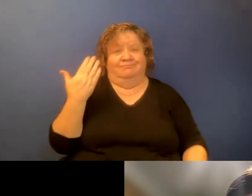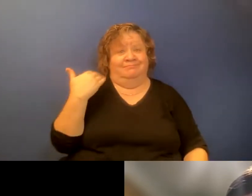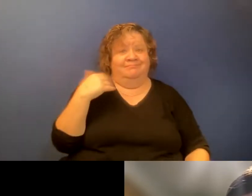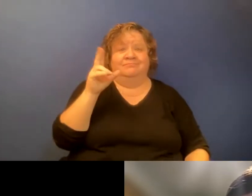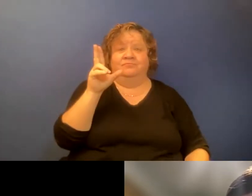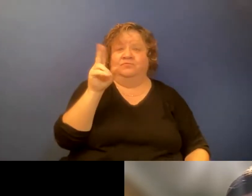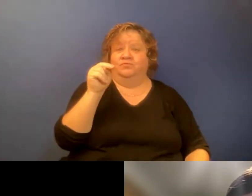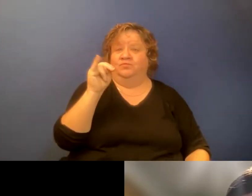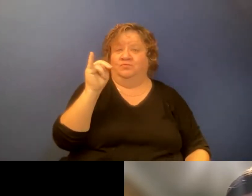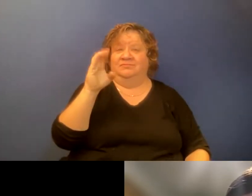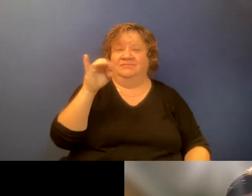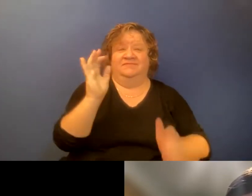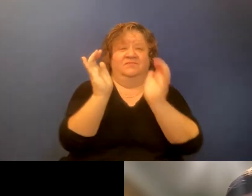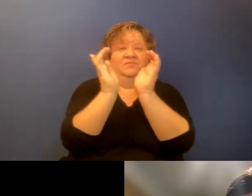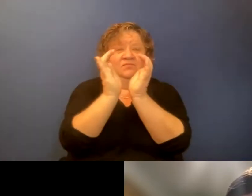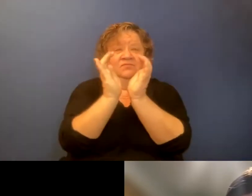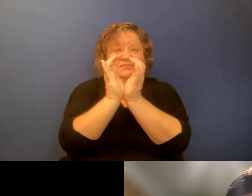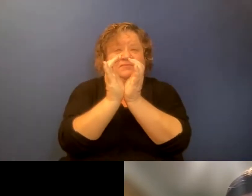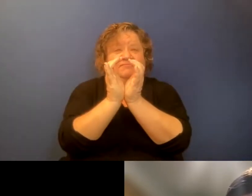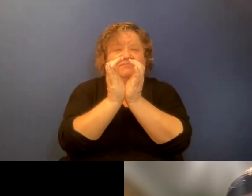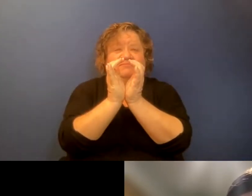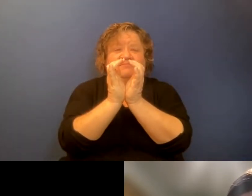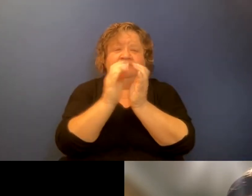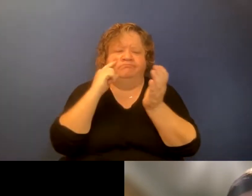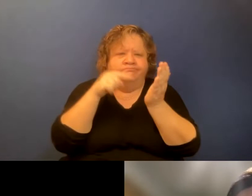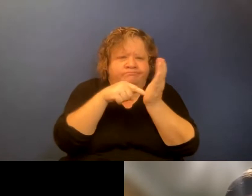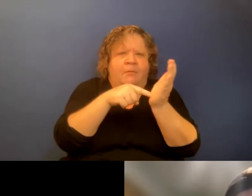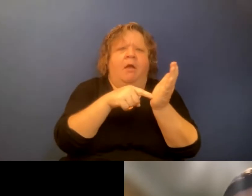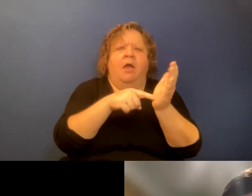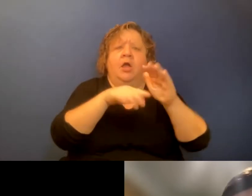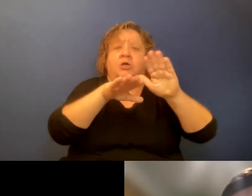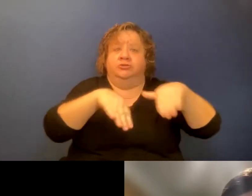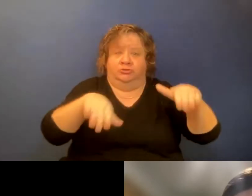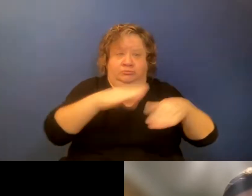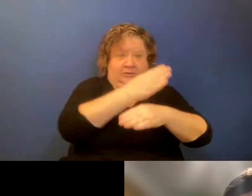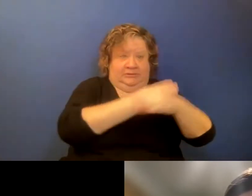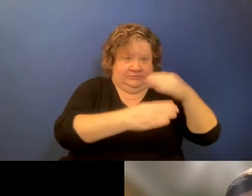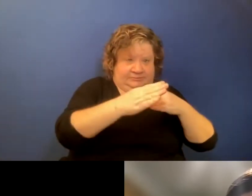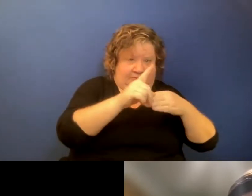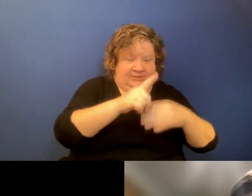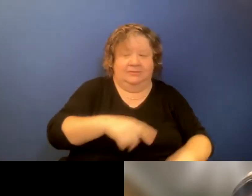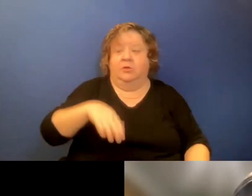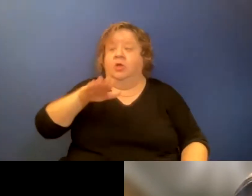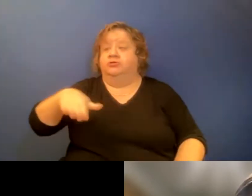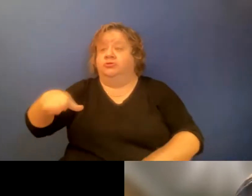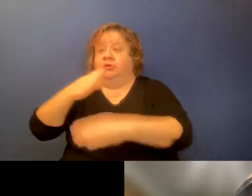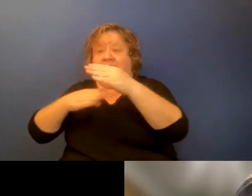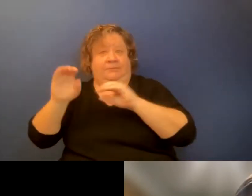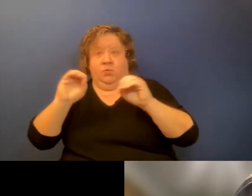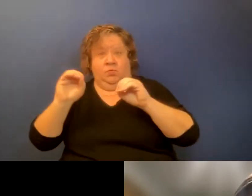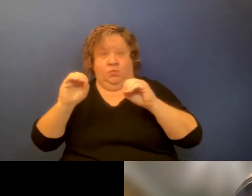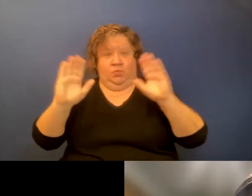in comparison to their counterparts without disabilities, basically are less likely to receive